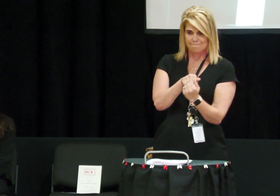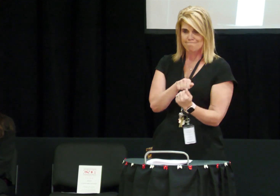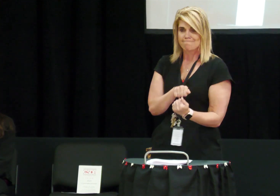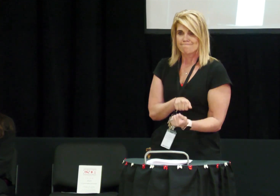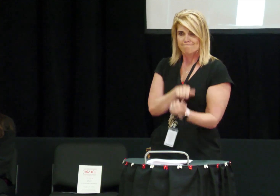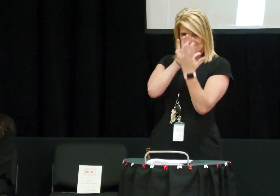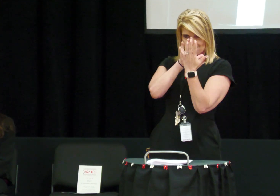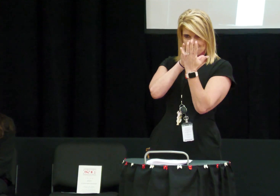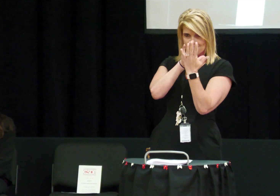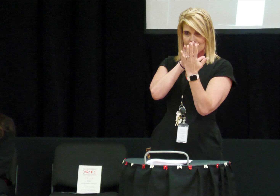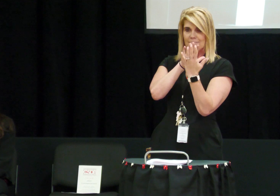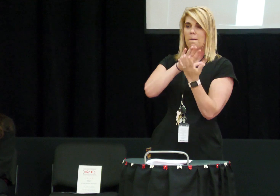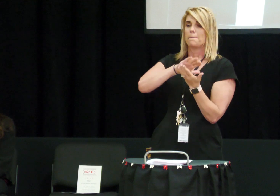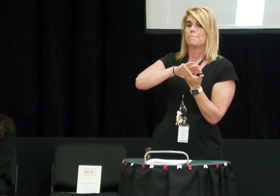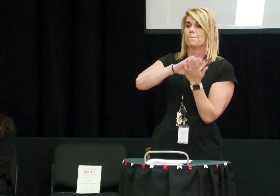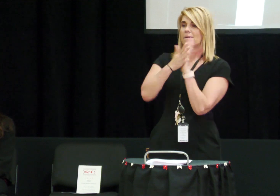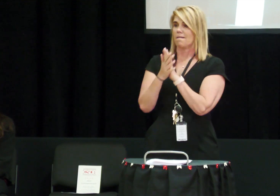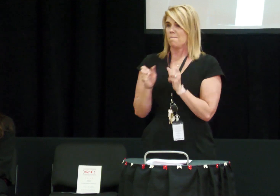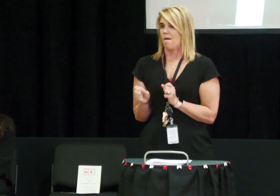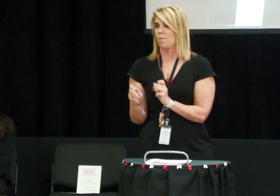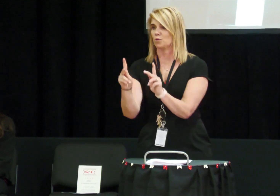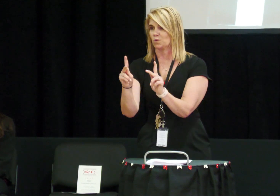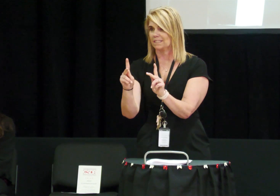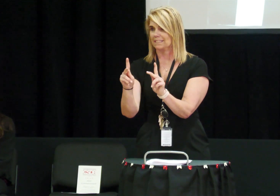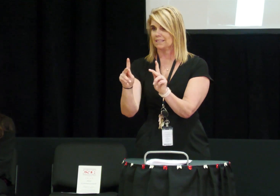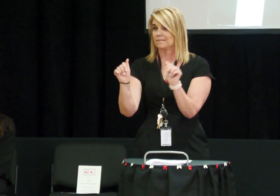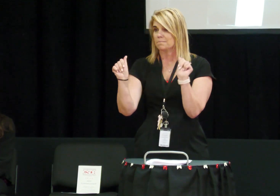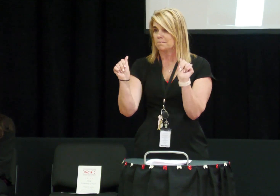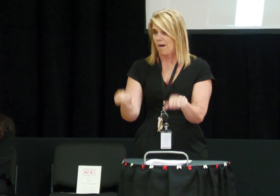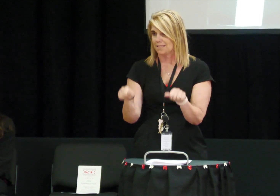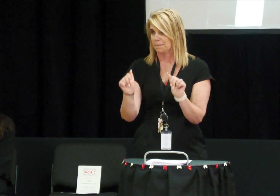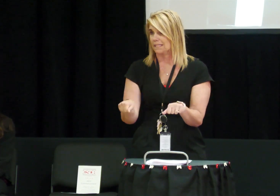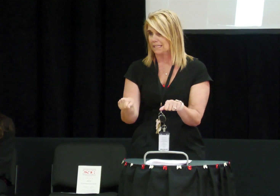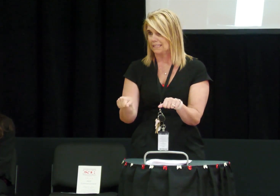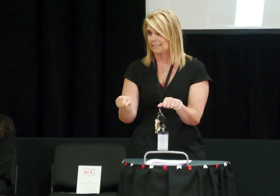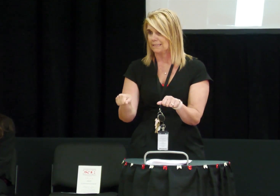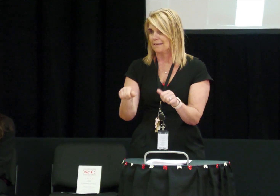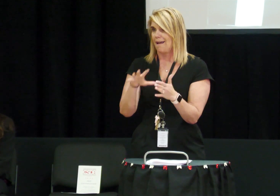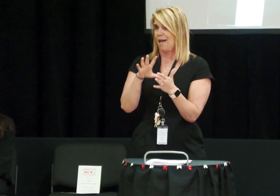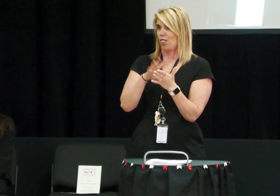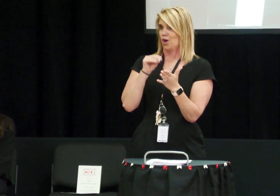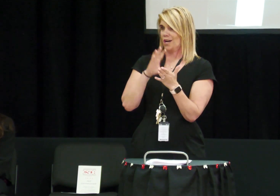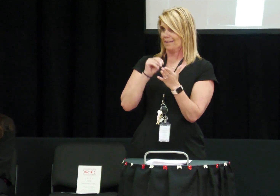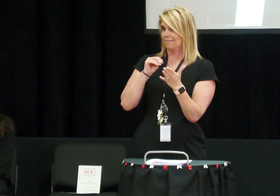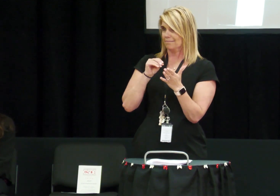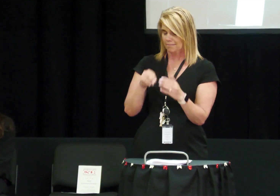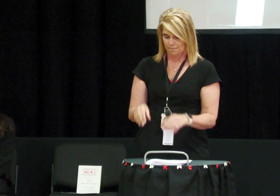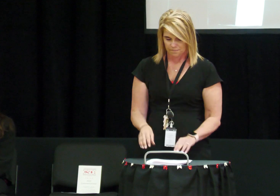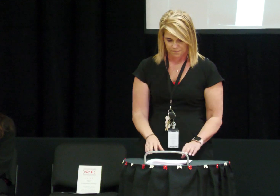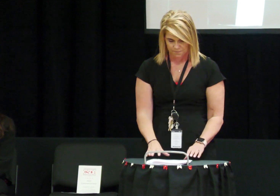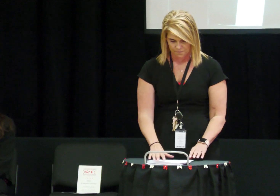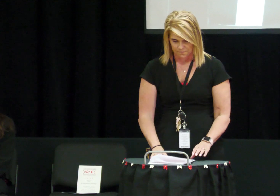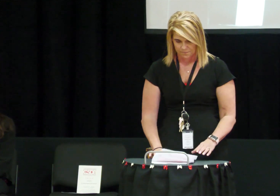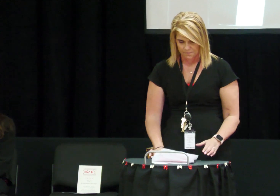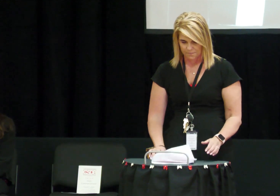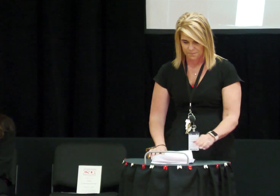I've seen you face challenges and make them become opportunities and possibilities and a